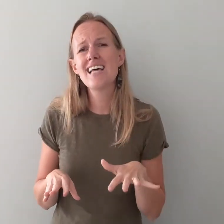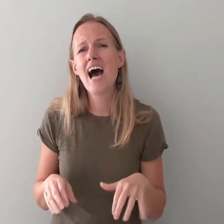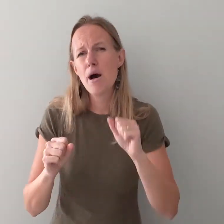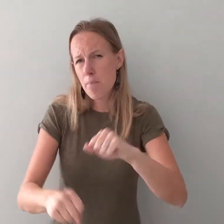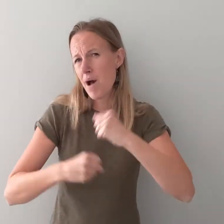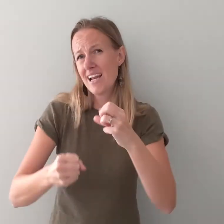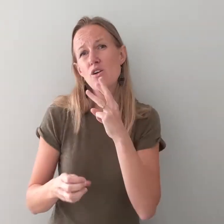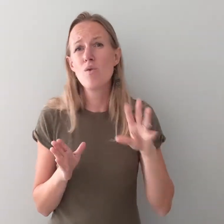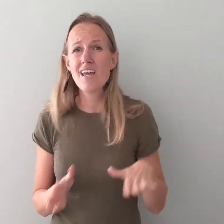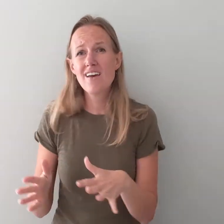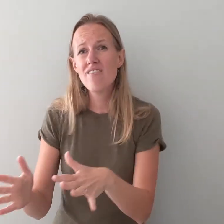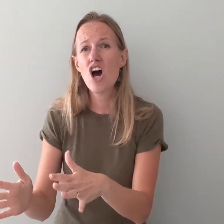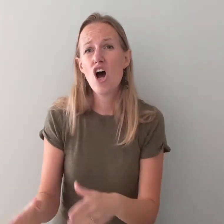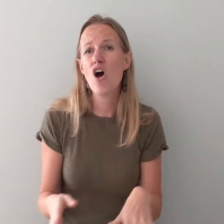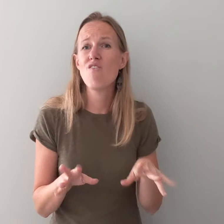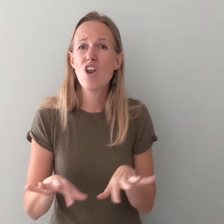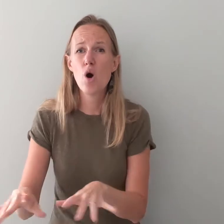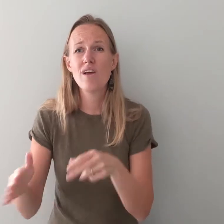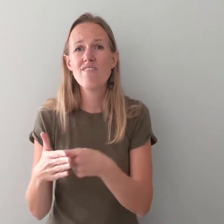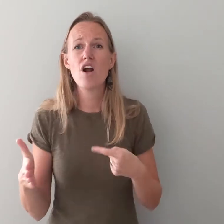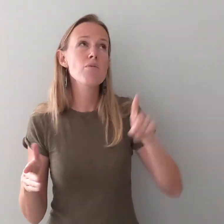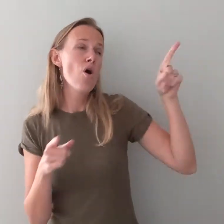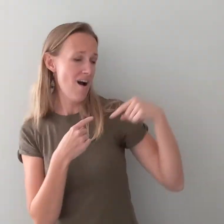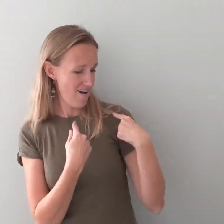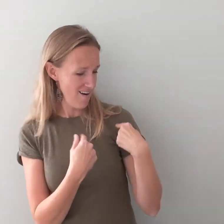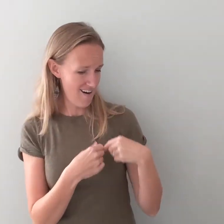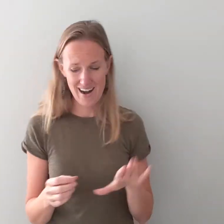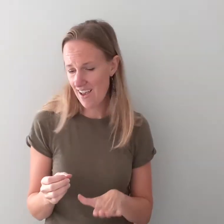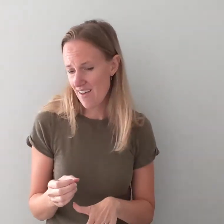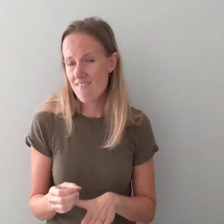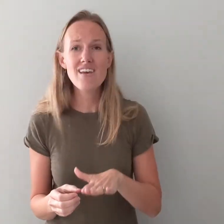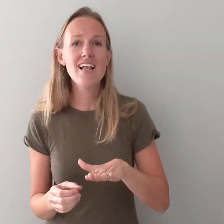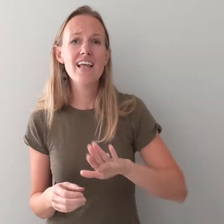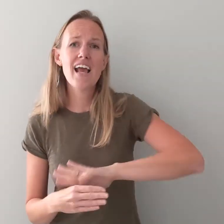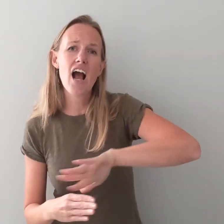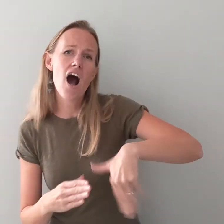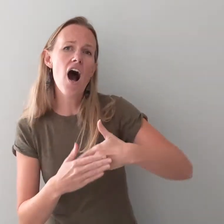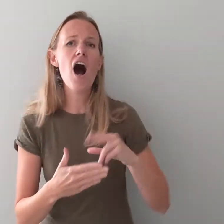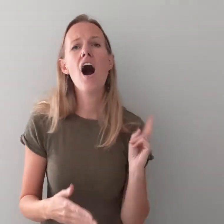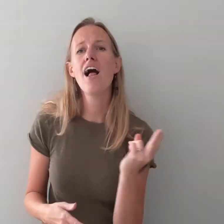a mighty river flowing from your heart, filling every part of